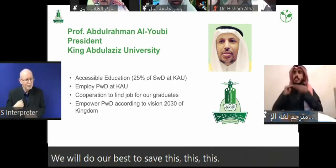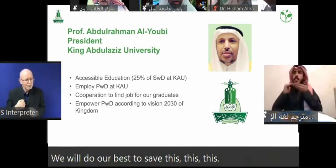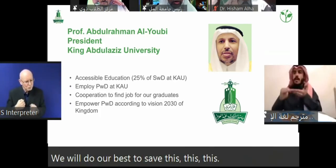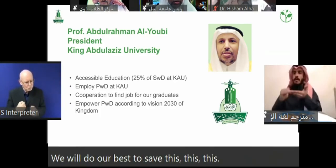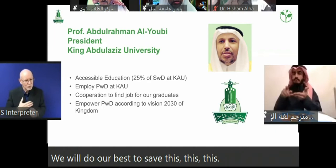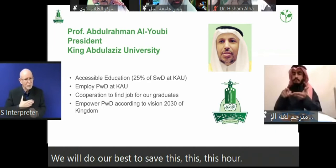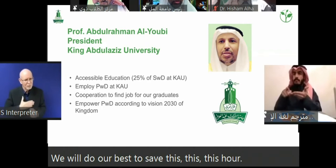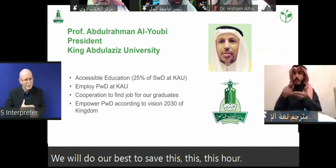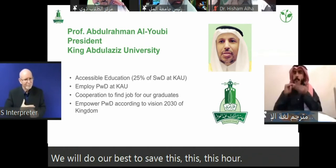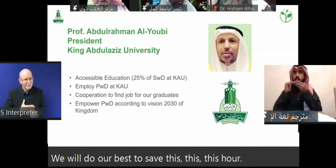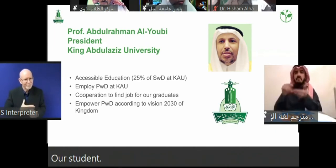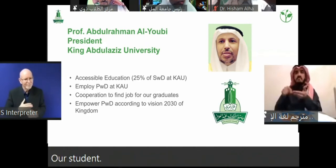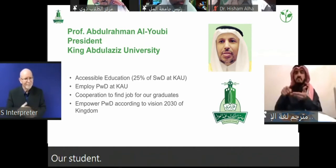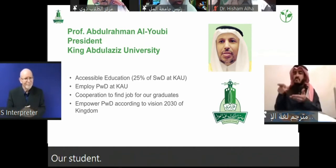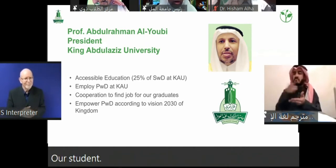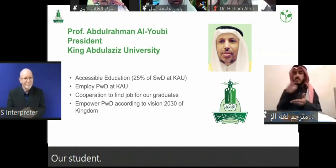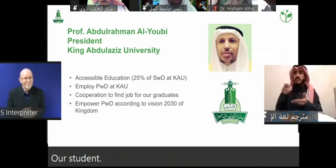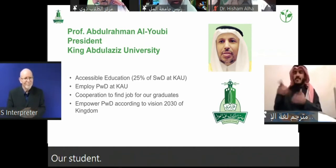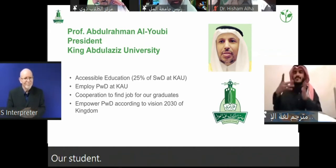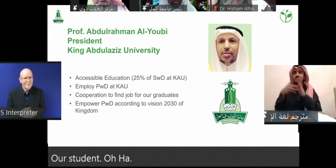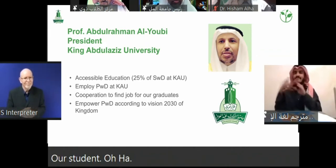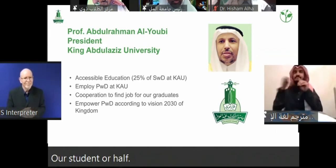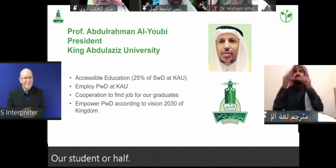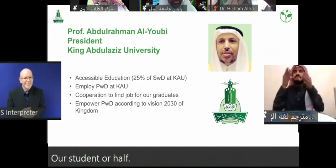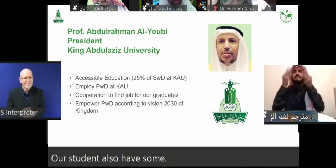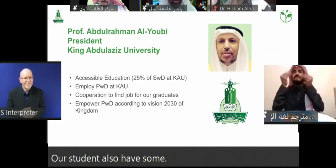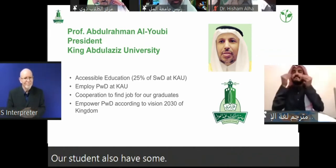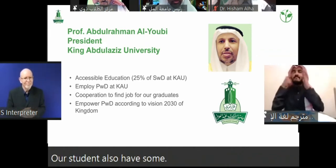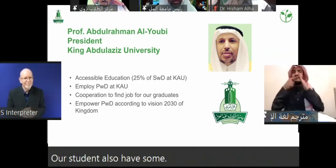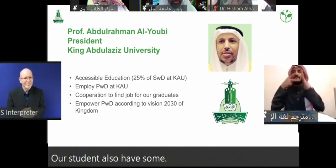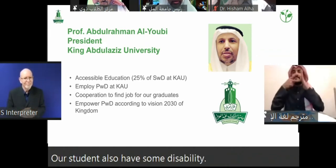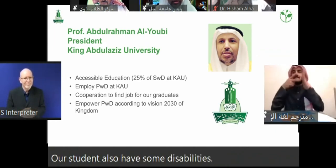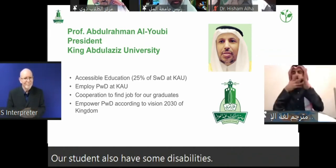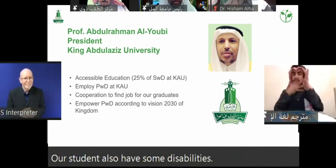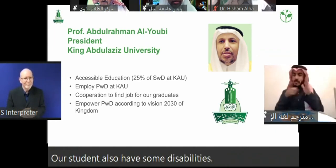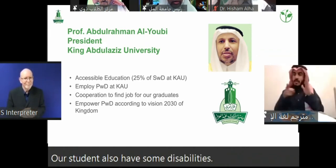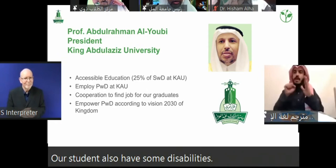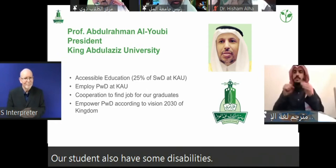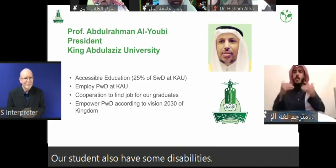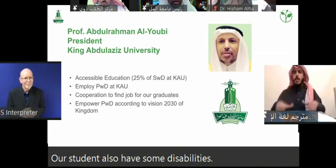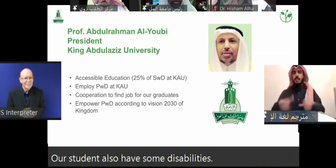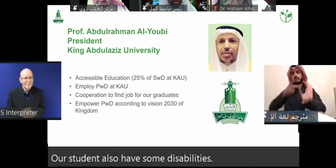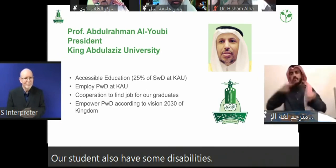our student who have some disabilities